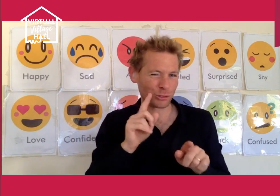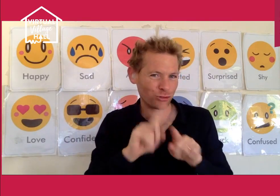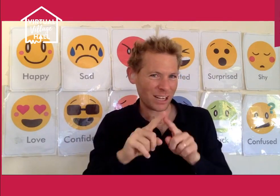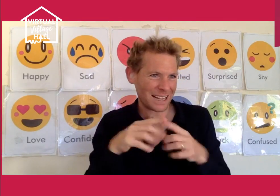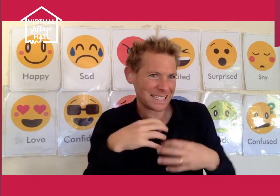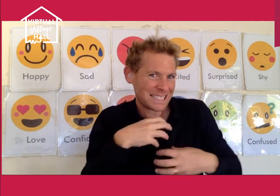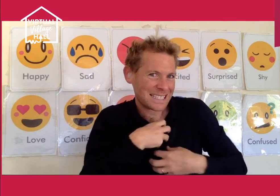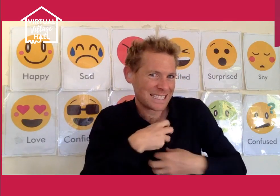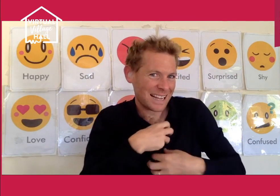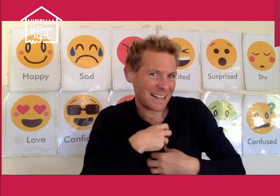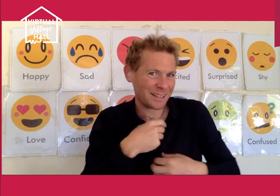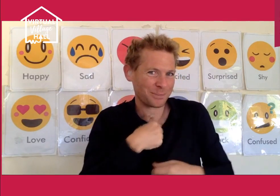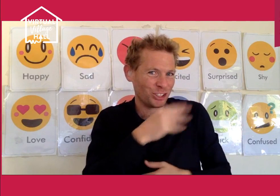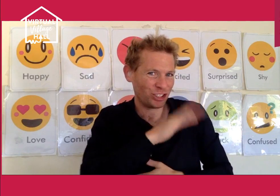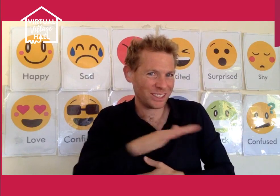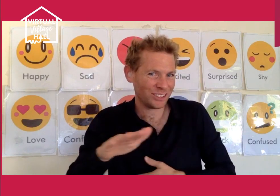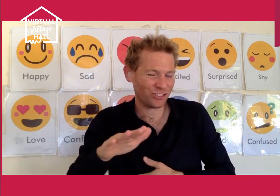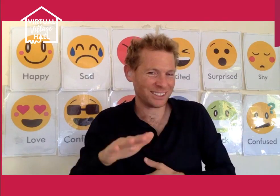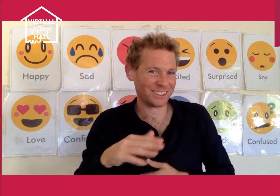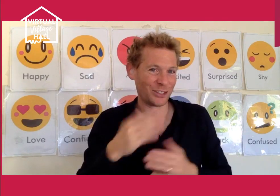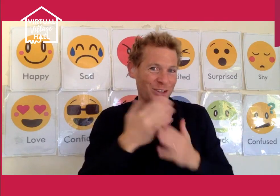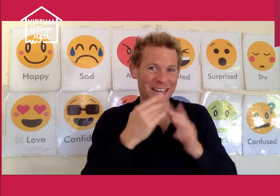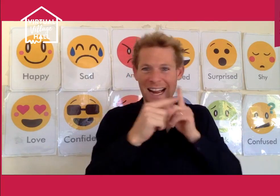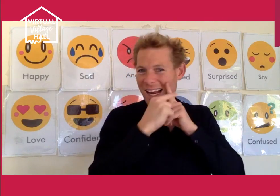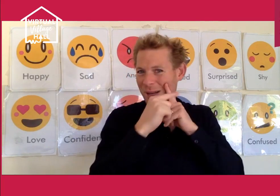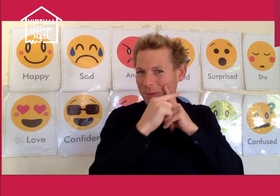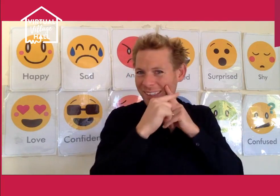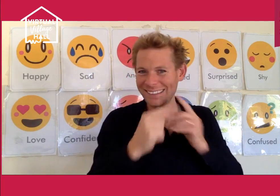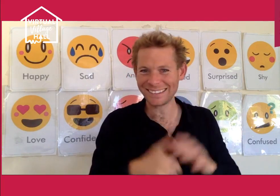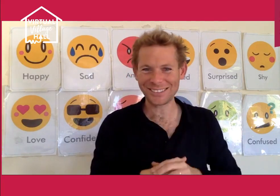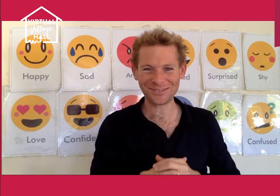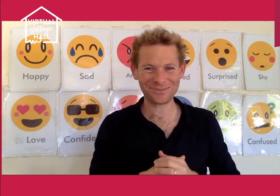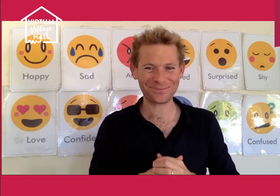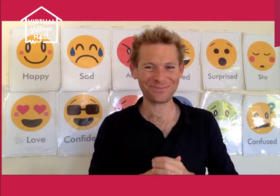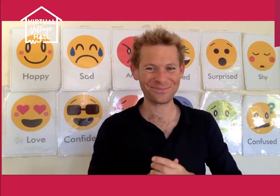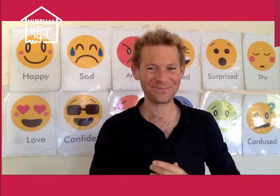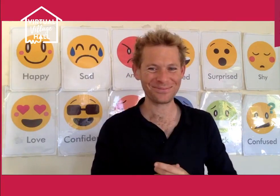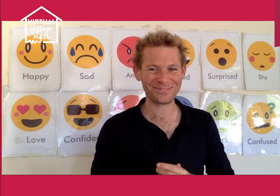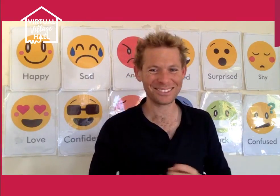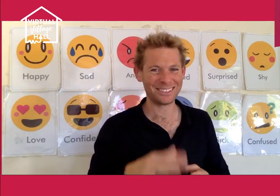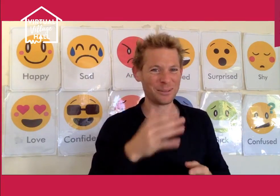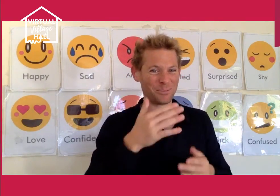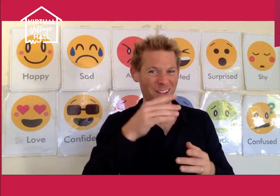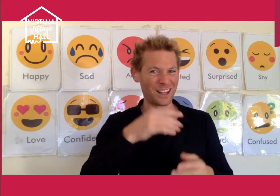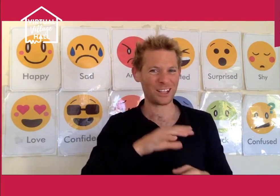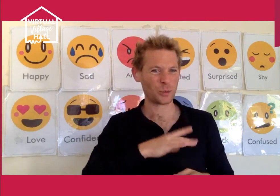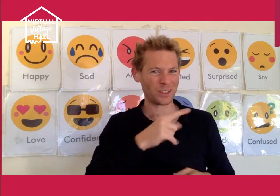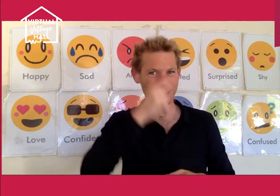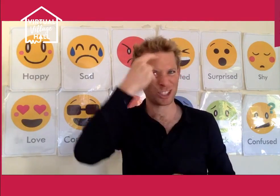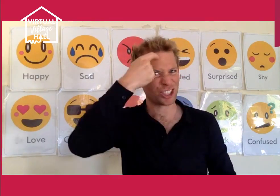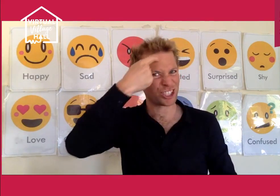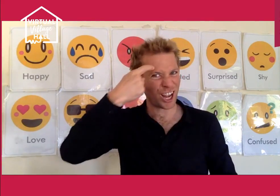from somewhere. We'll maybe try and scare my kids if I get dressed up for Halloween. Okay.